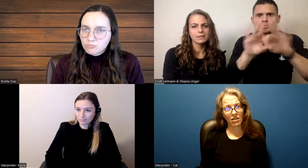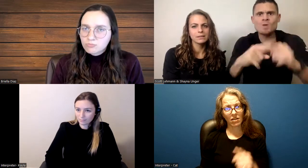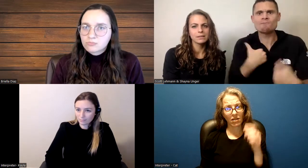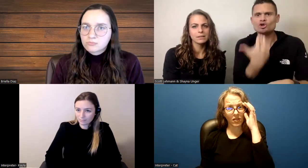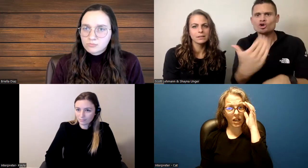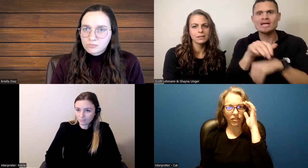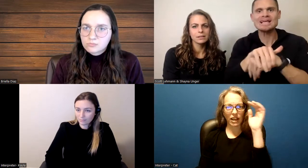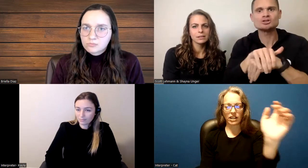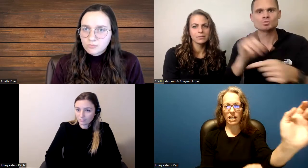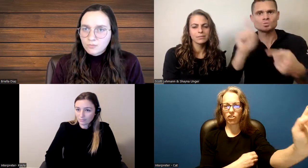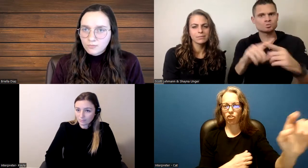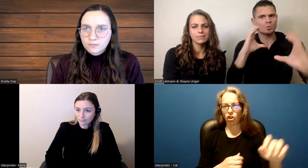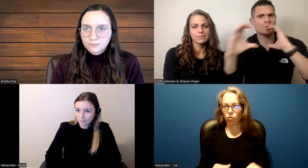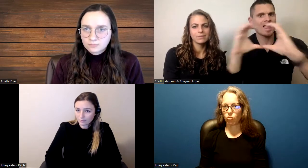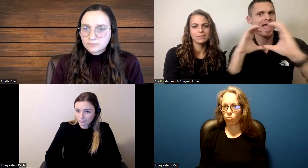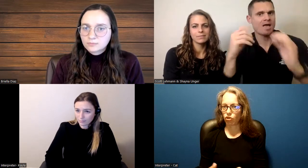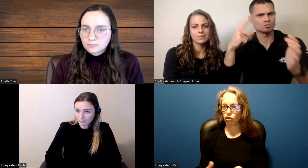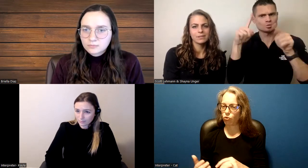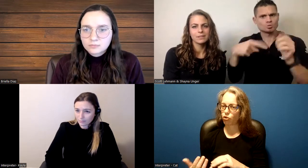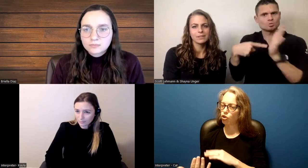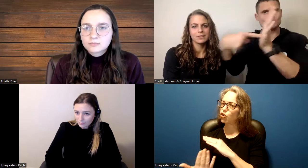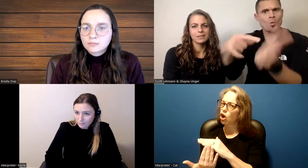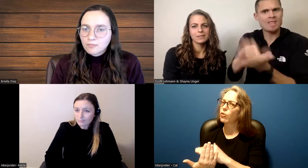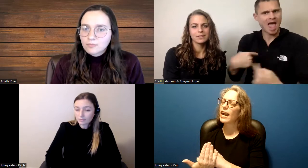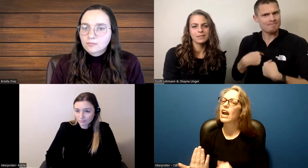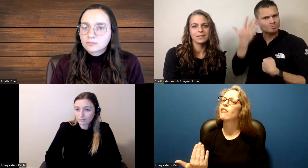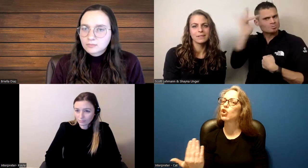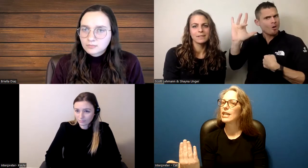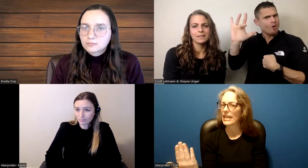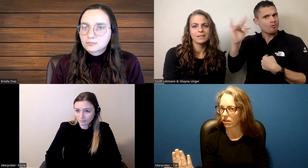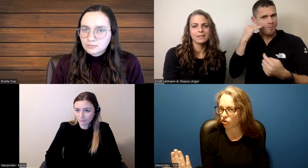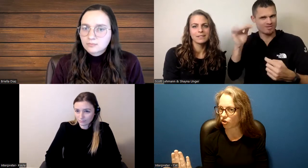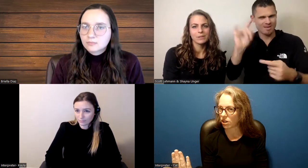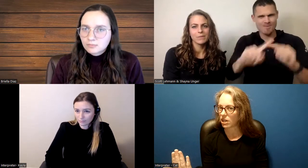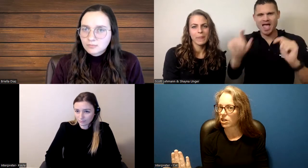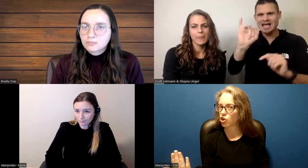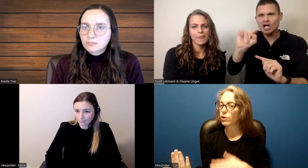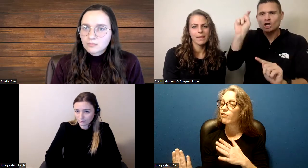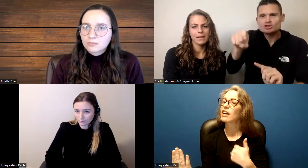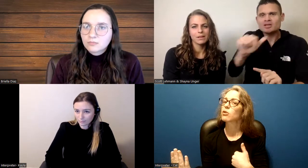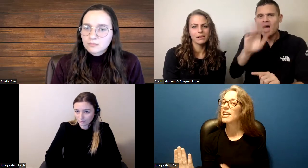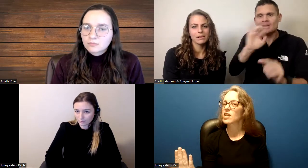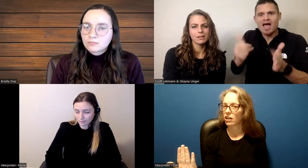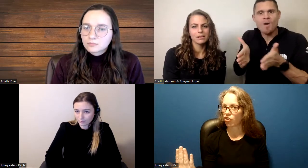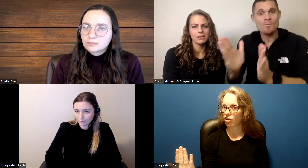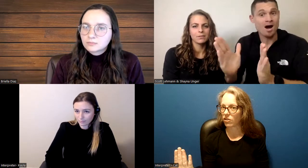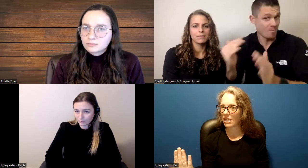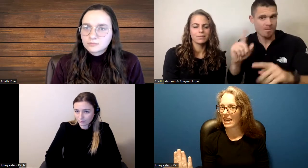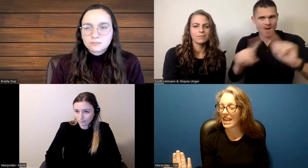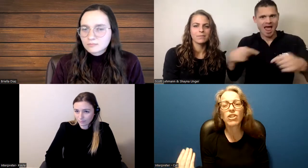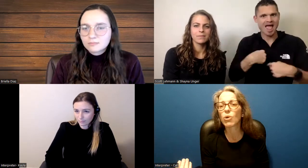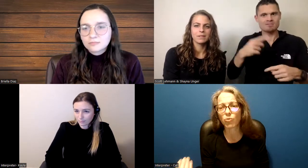texting stuff. And so to show that I have good English to reflect my